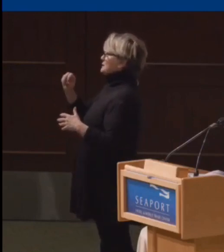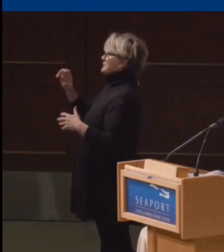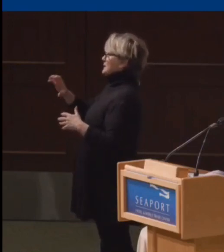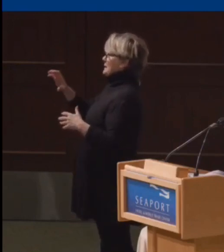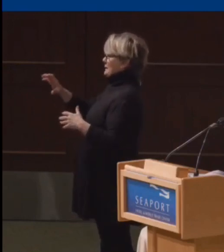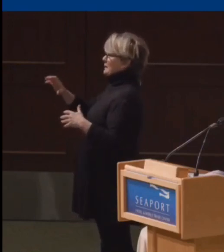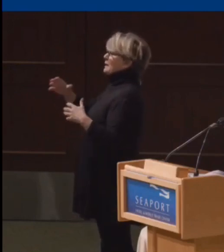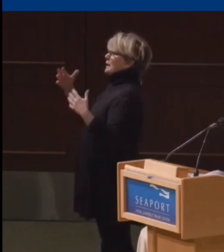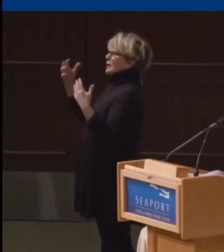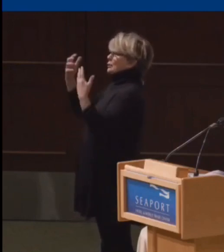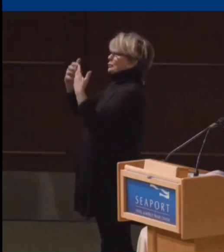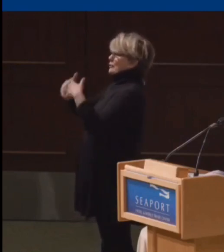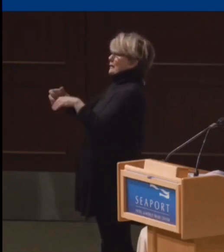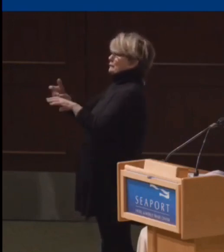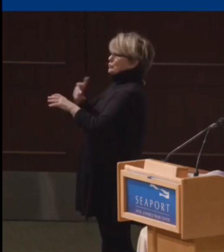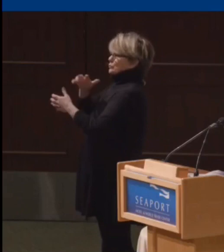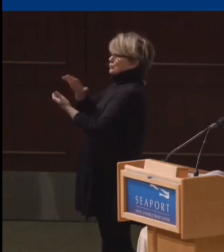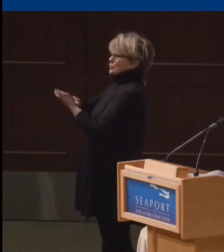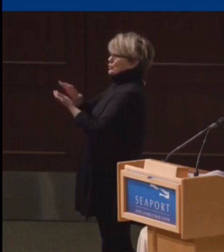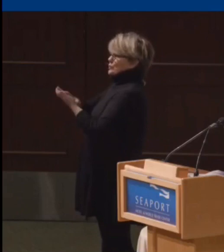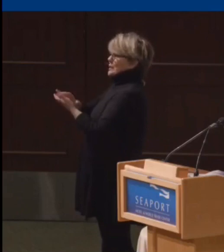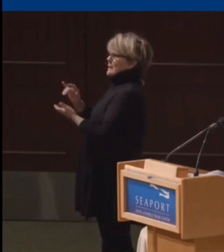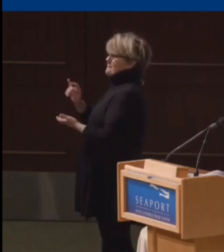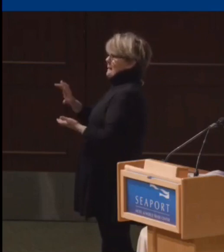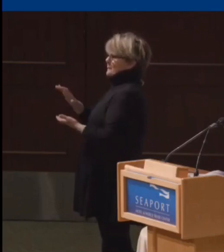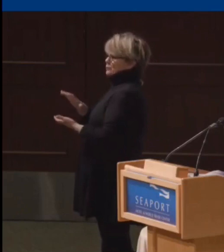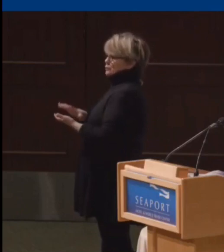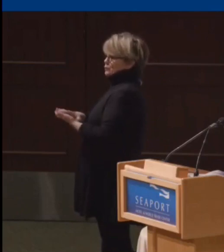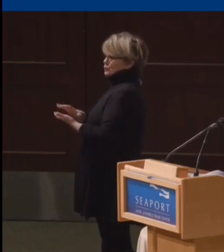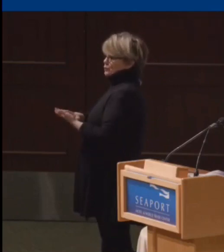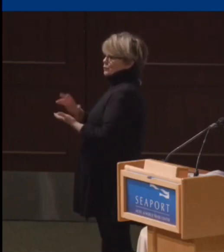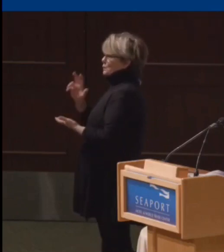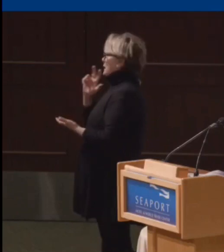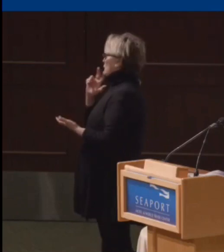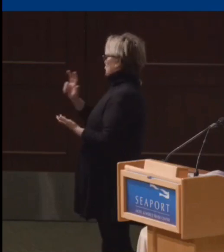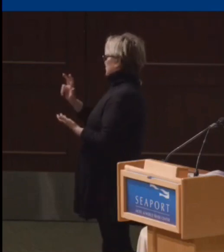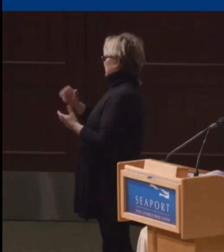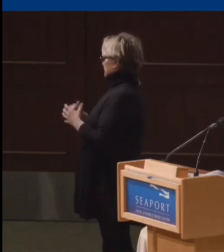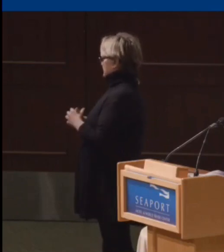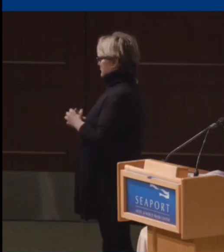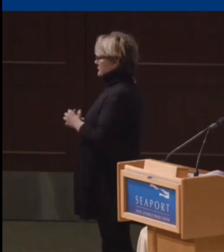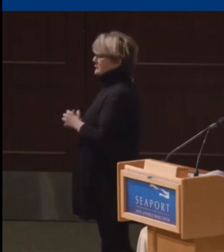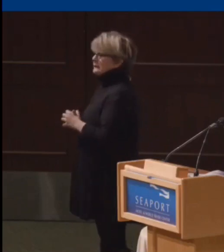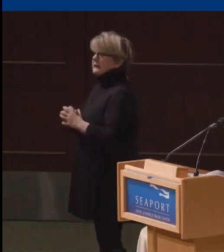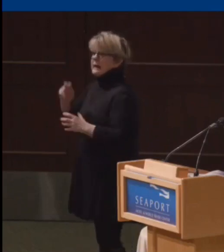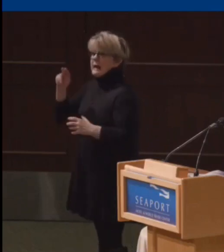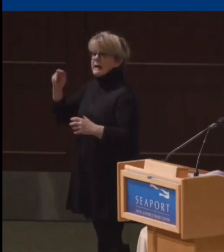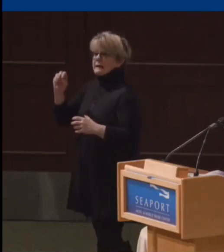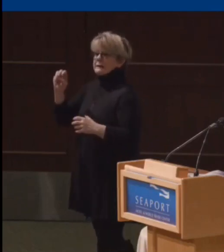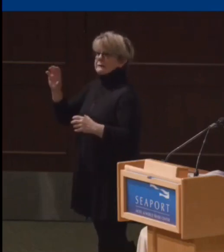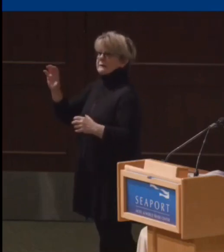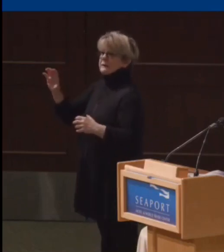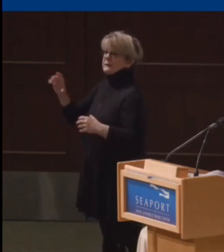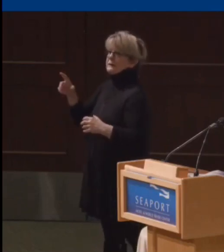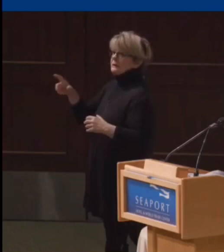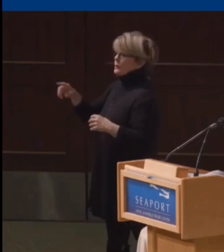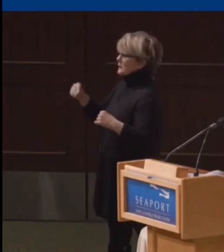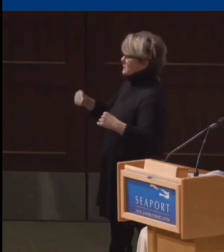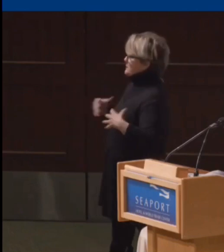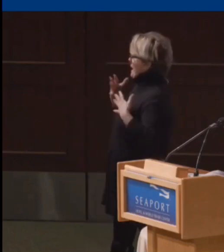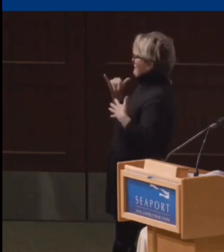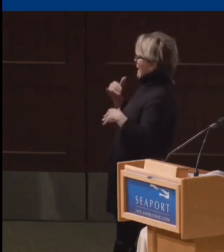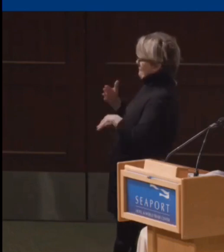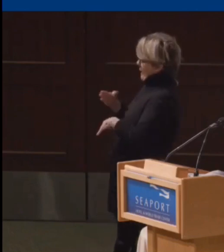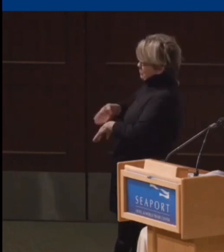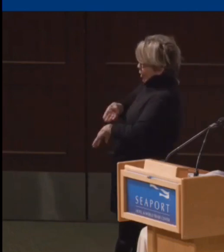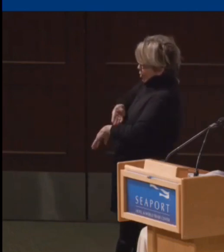begin integrated preschool in public school with supports at the age of three. NECC was inspired by my progress